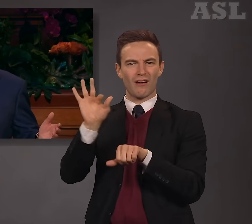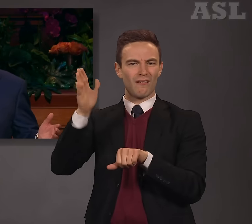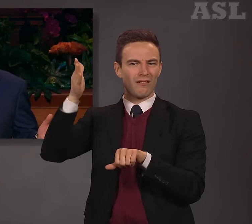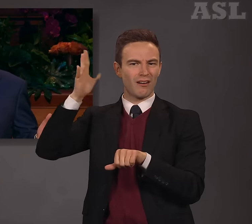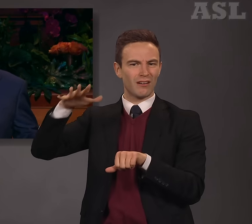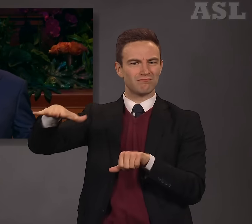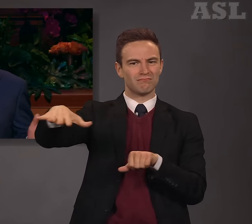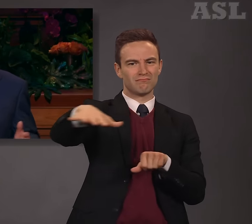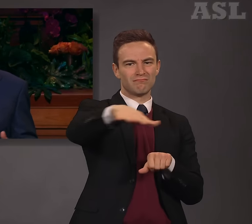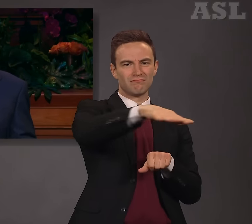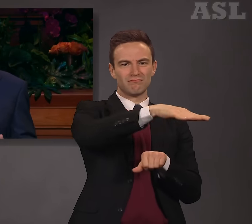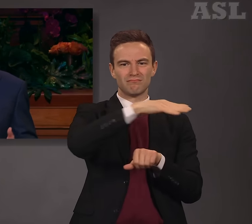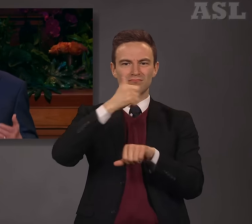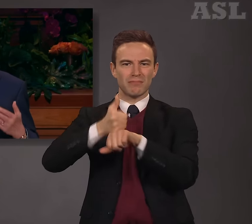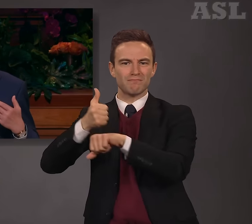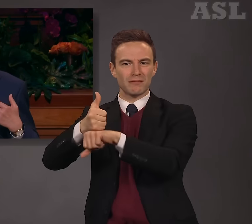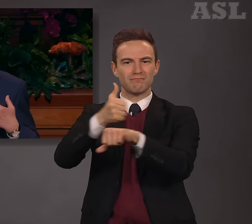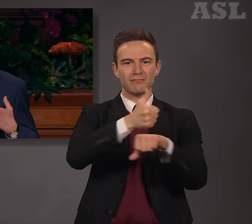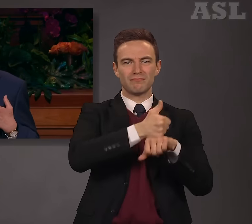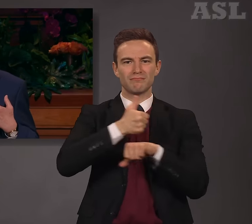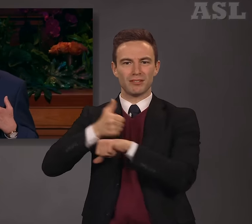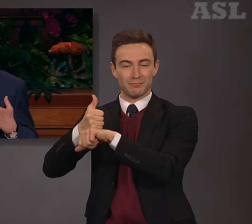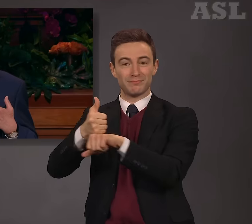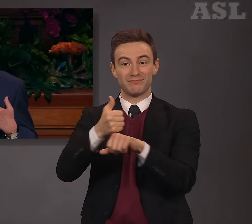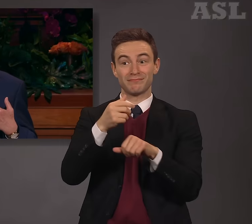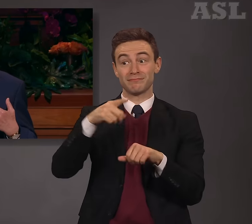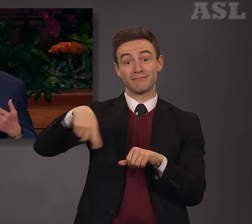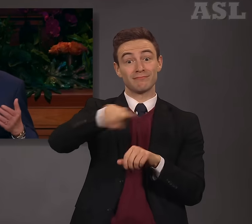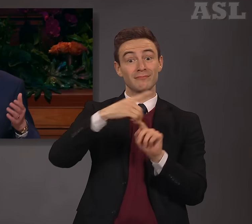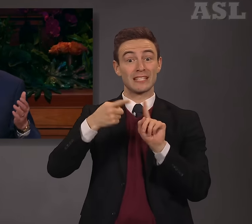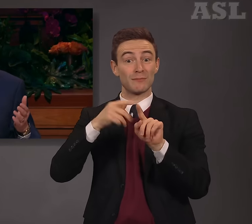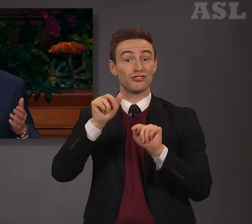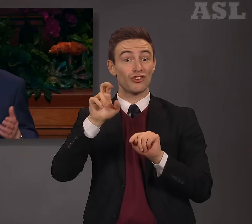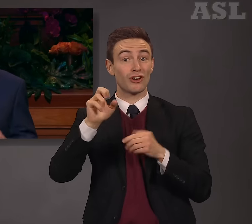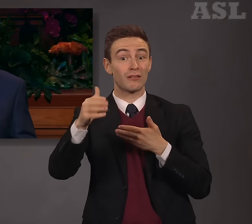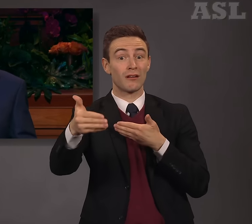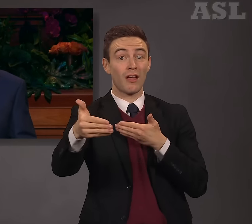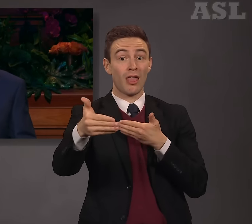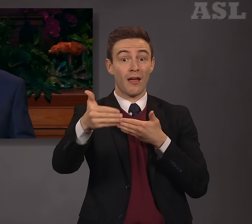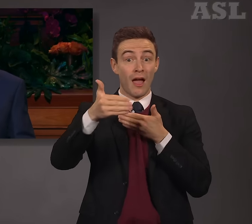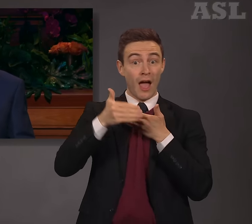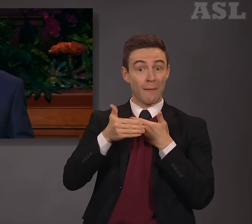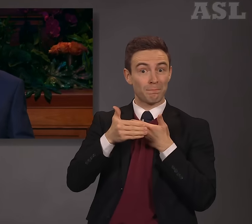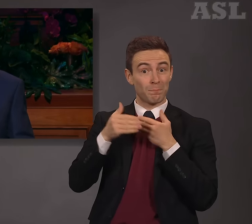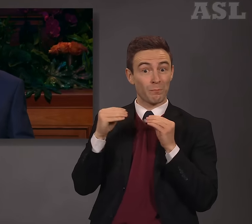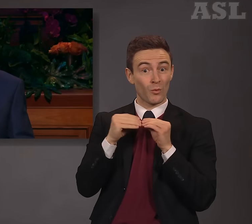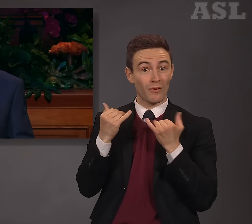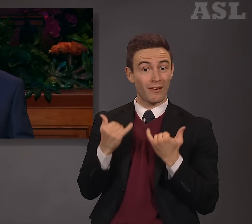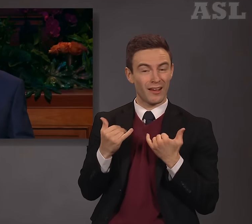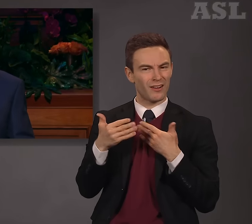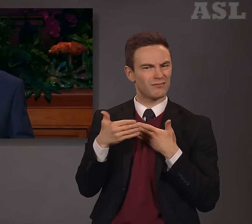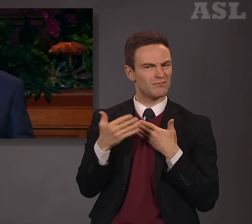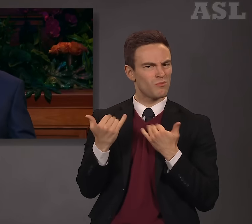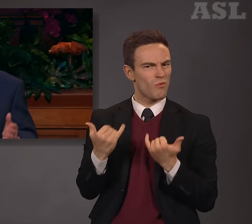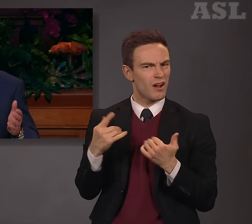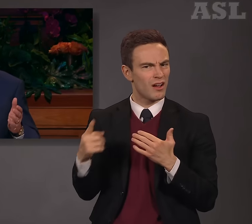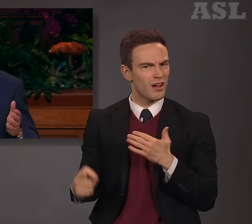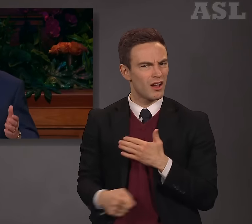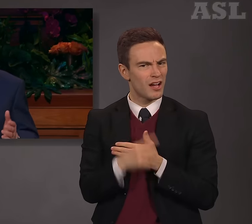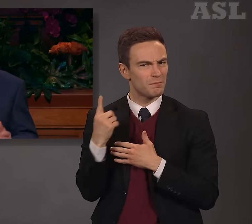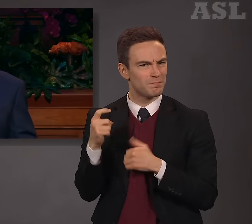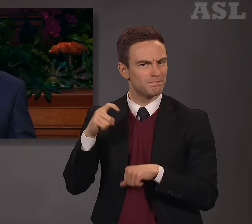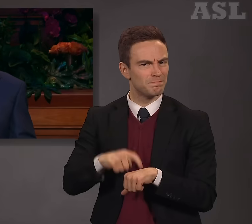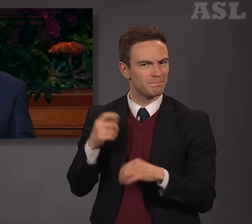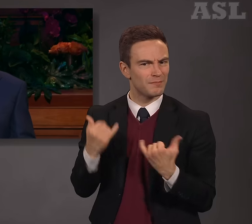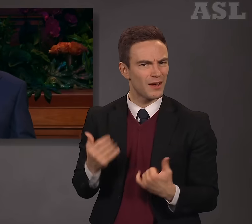Across the globe, houses of the Lord are coming closer to us. Why in our day? The Lord